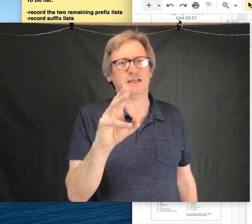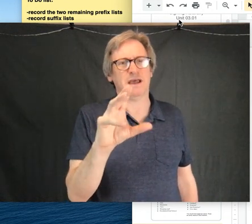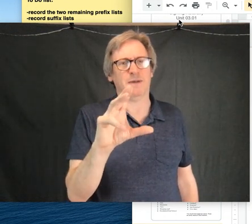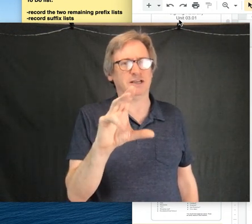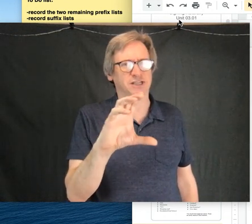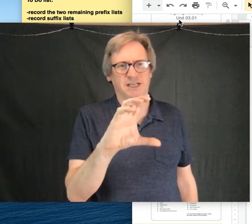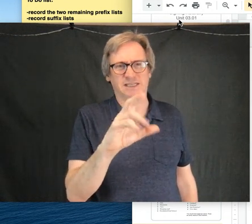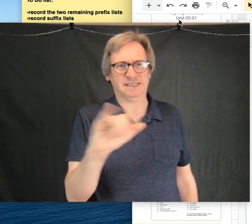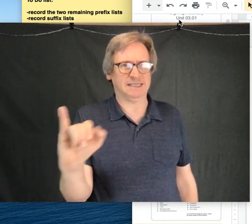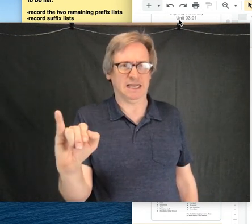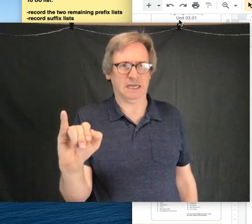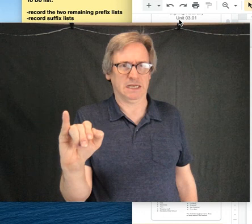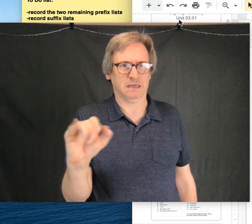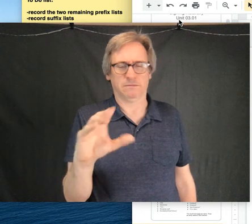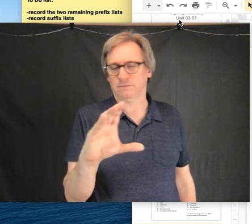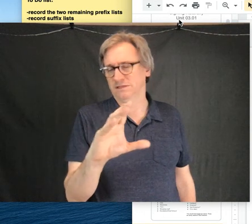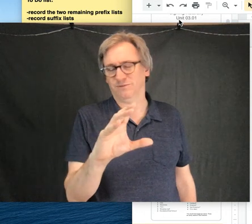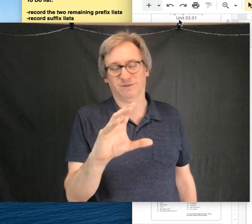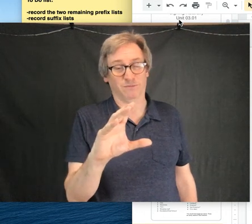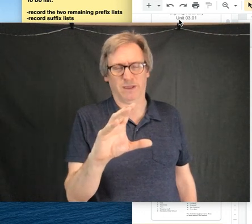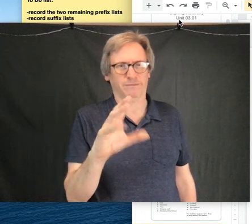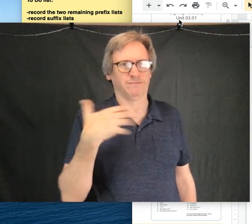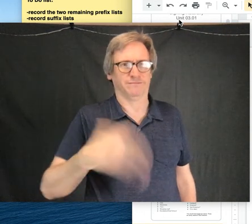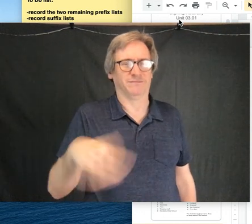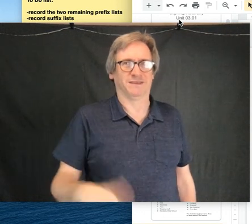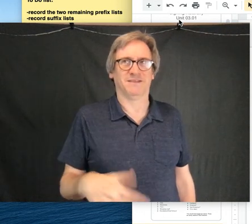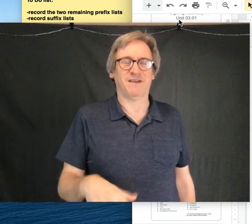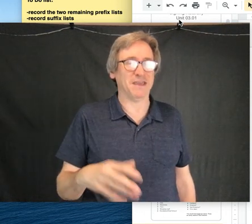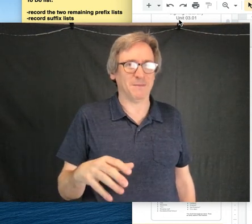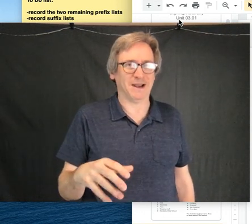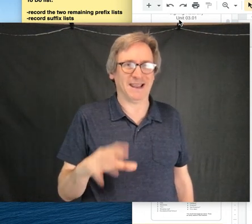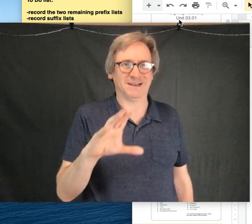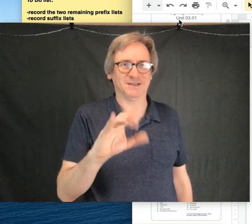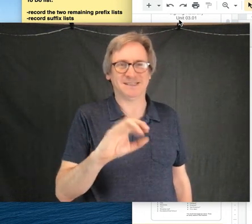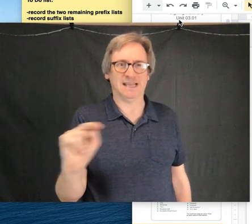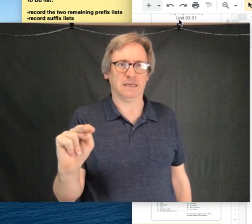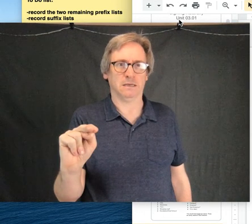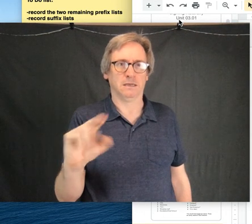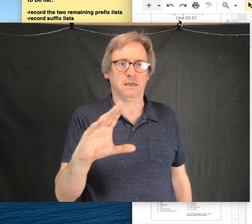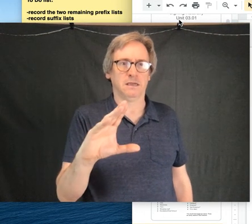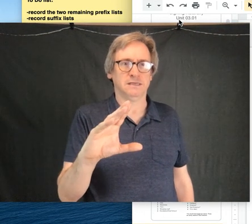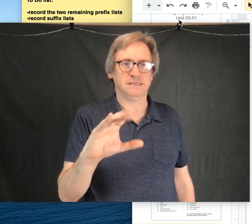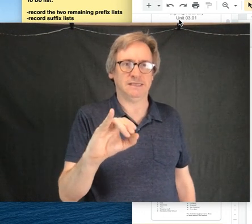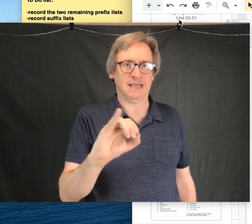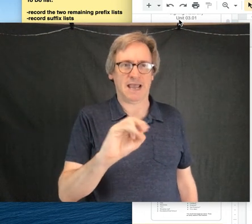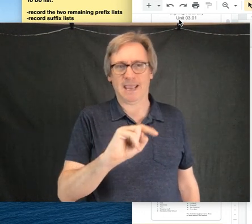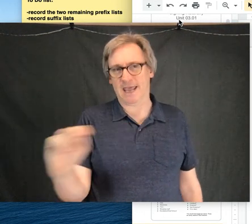but most of the time I just see Sin. Wait, if I think about it, I can't do it. Sin.